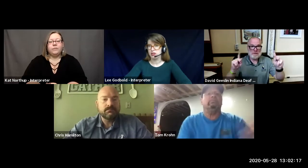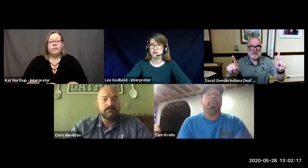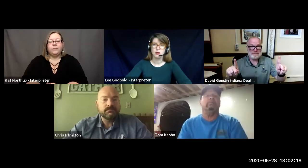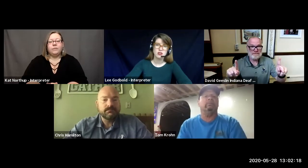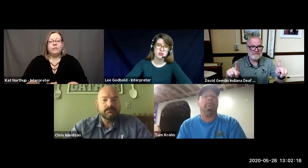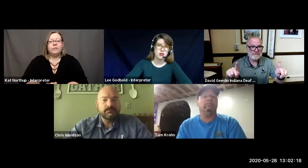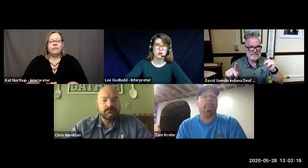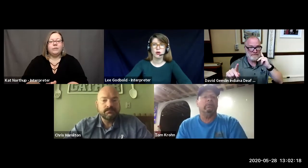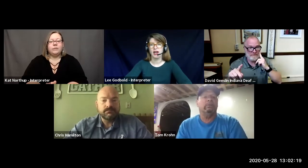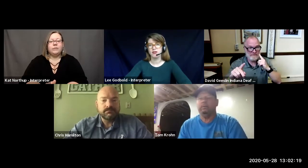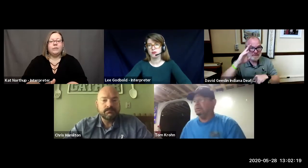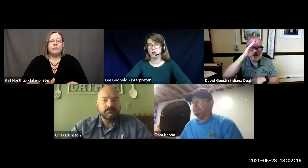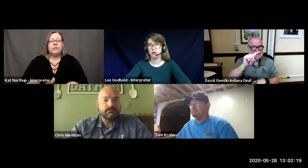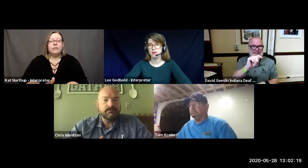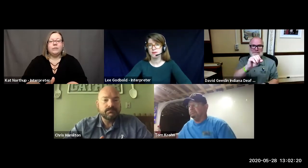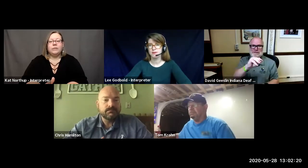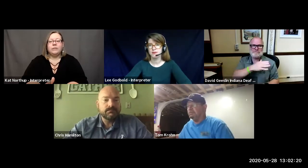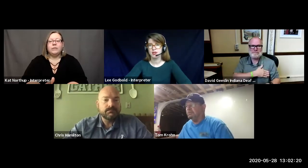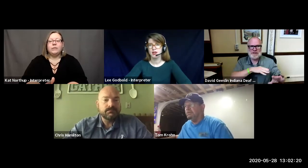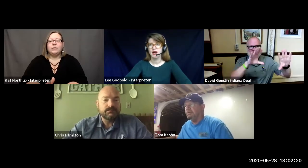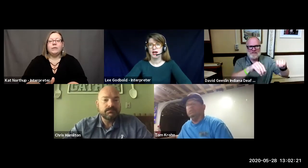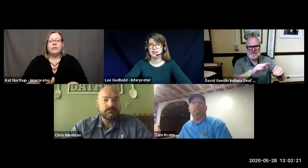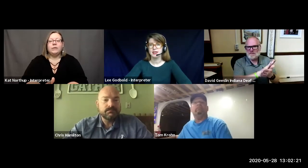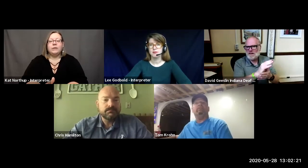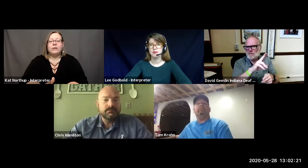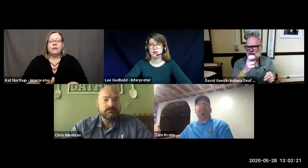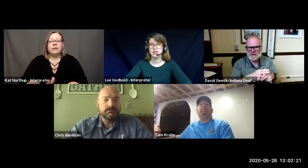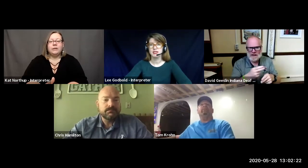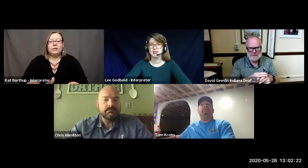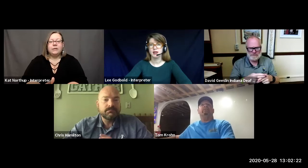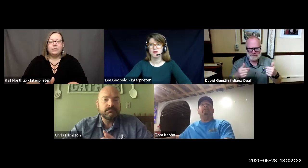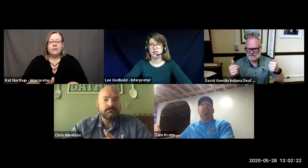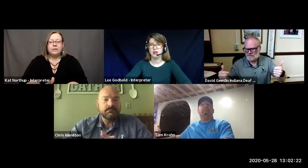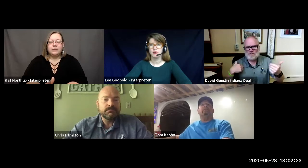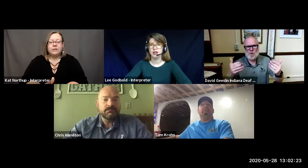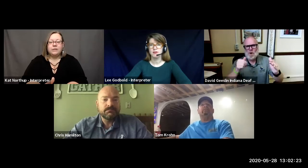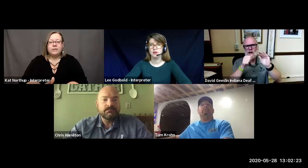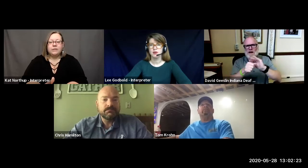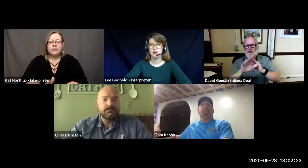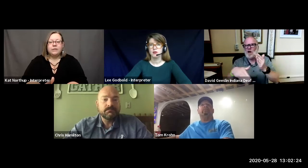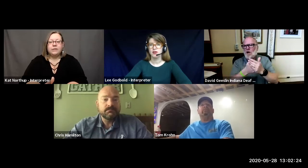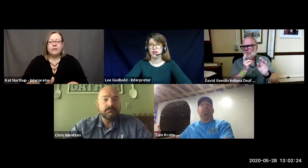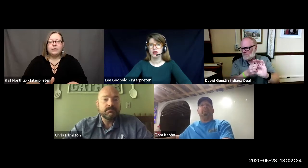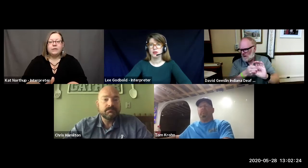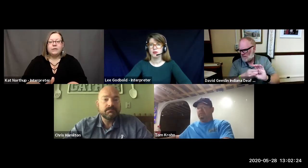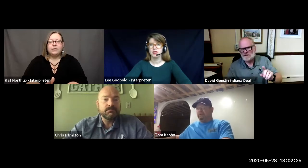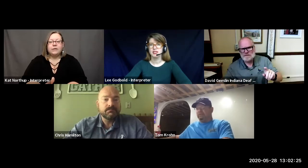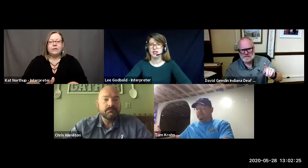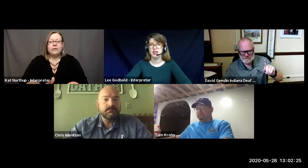joining us from Arkansas, or where have you, okay? Hi, Tom, please stop video, okay? We've got your name there, but please